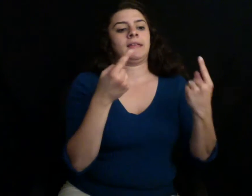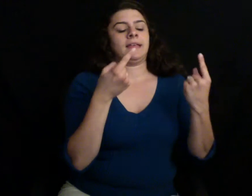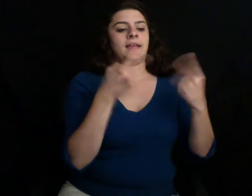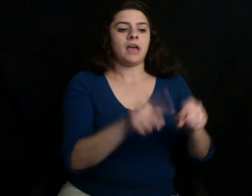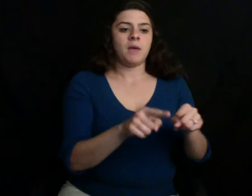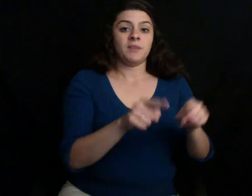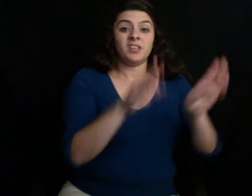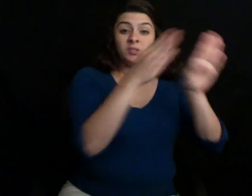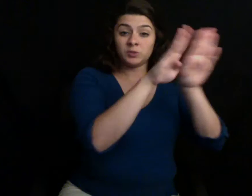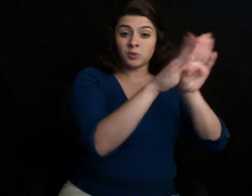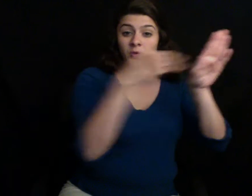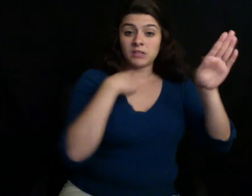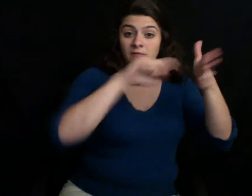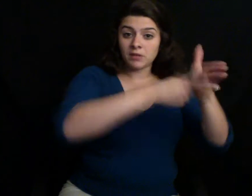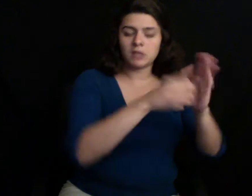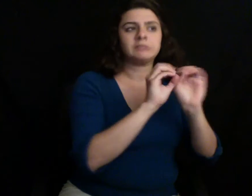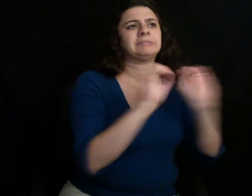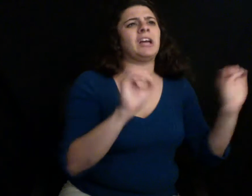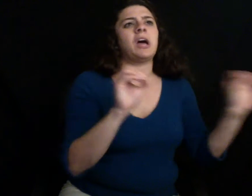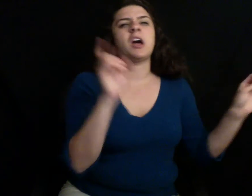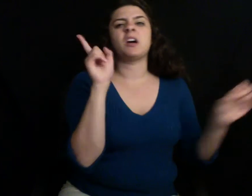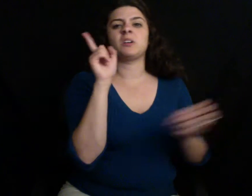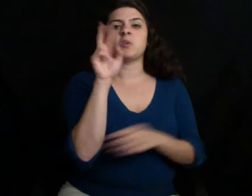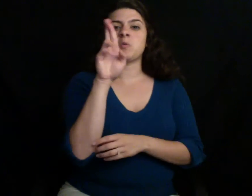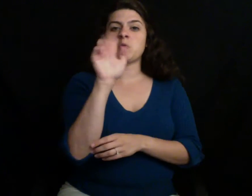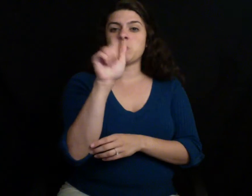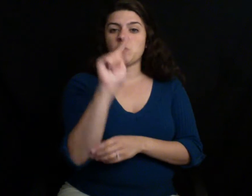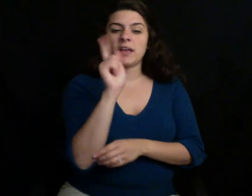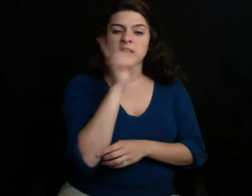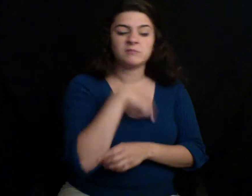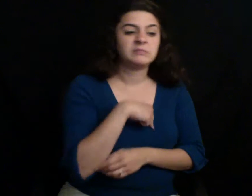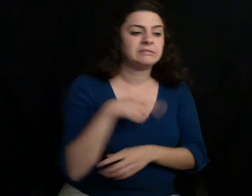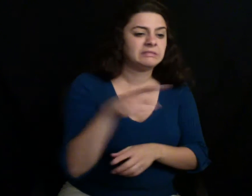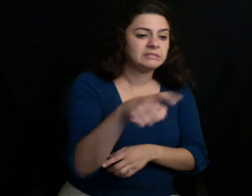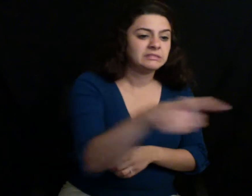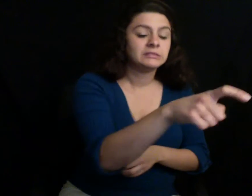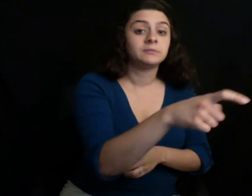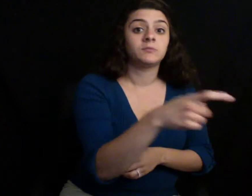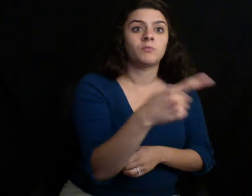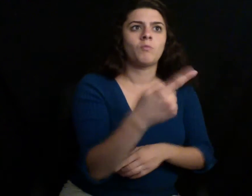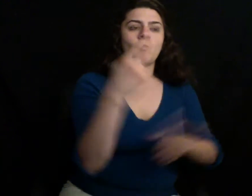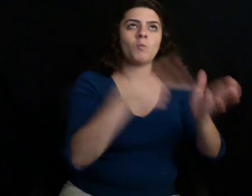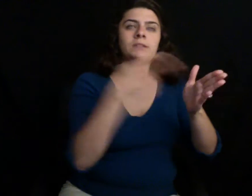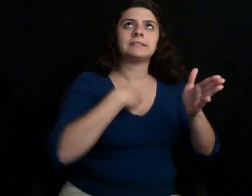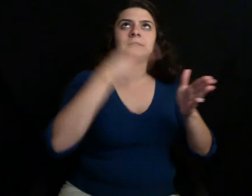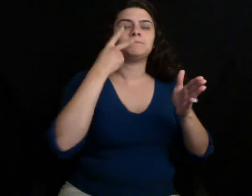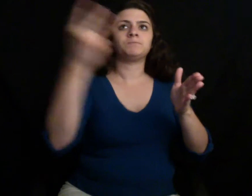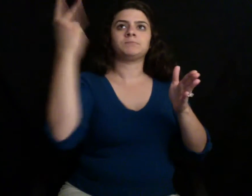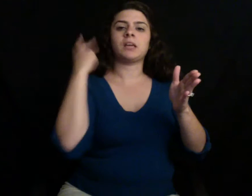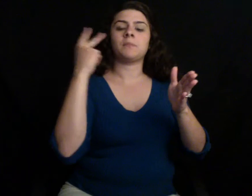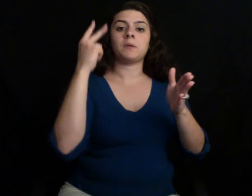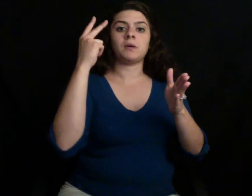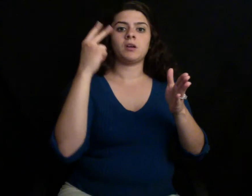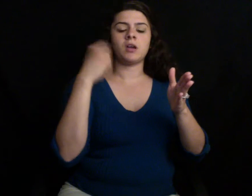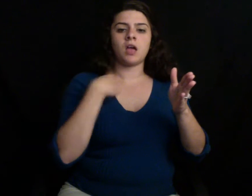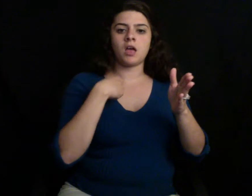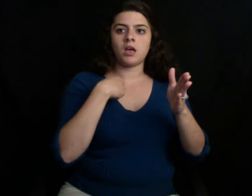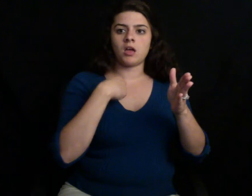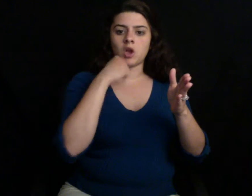like rats. There was one time I seen a 7-year-old girl just get shot in the head in a bodega or a corner store. I watched The Wire,